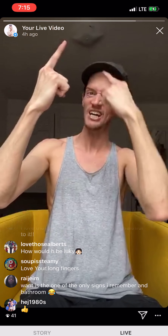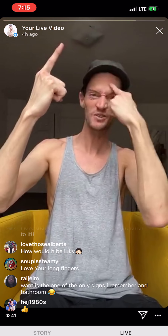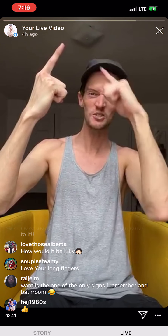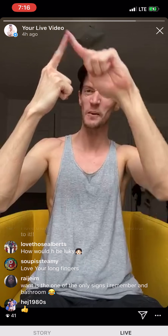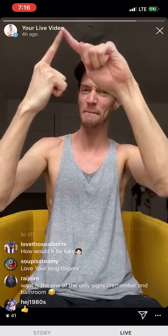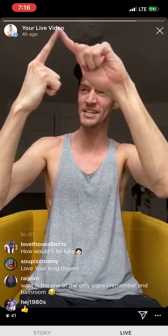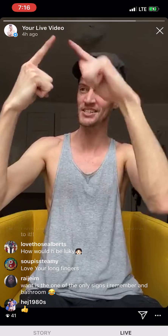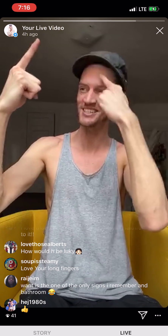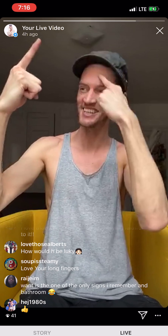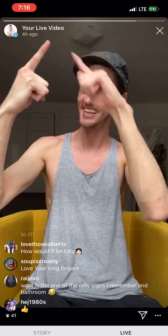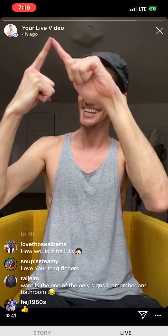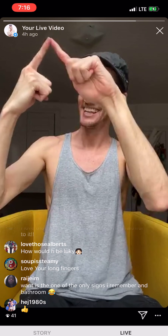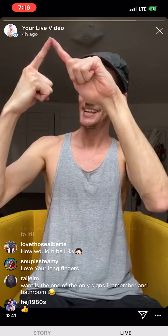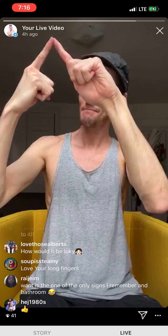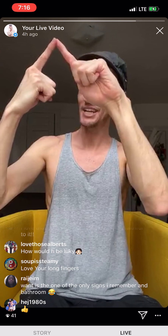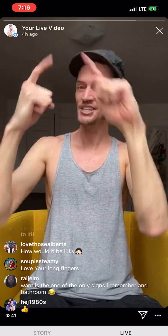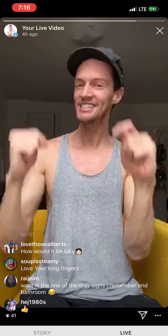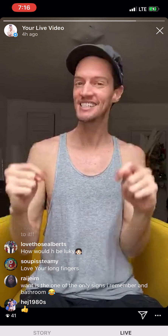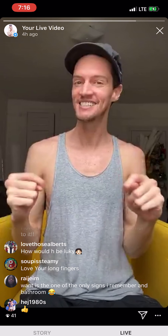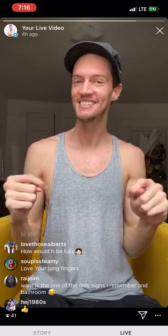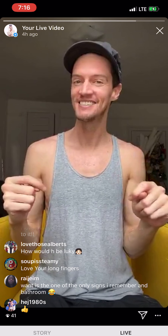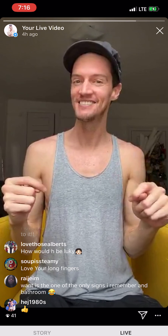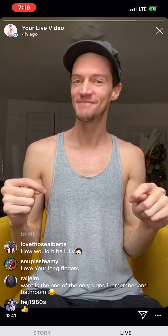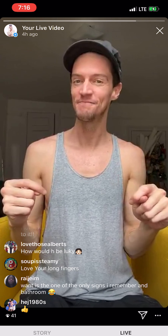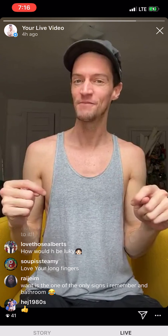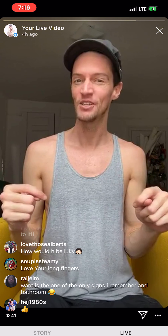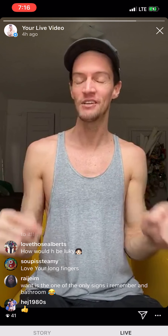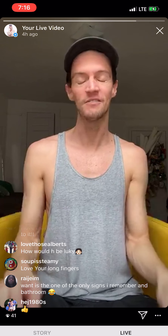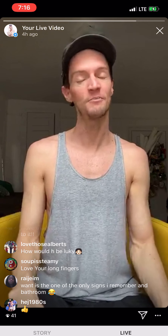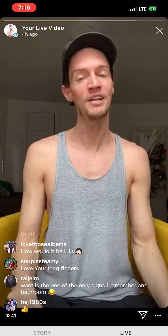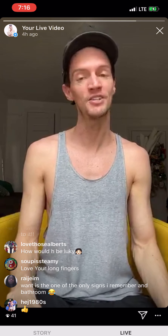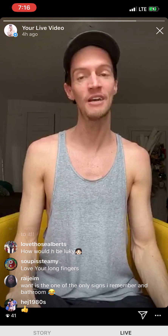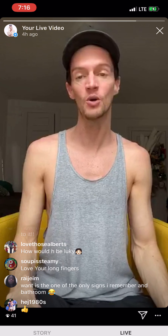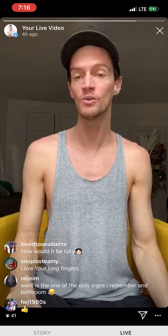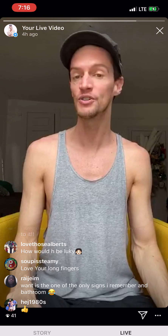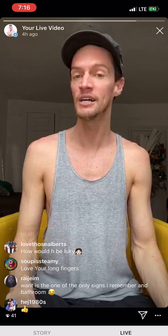Oh, so ambitious. Patient. If you're patient, you have to hold your tongue.